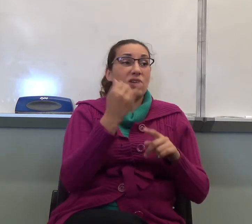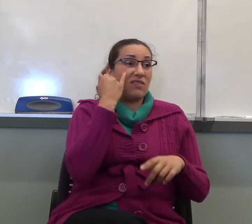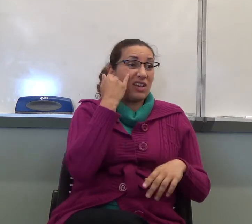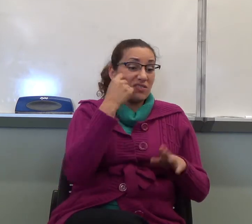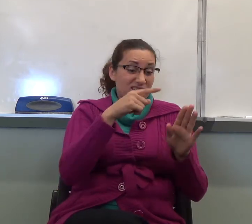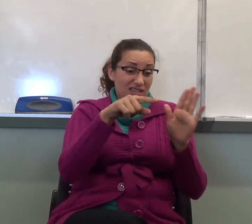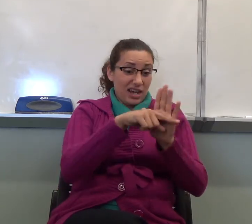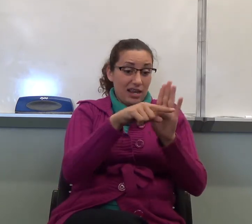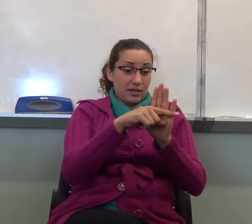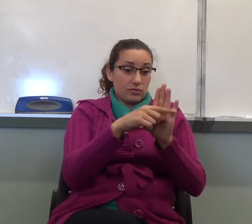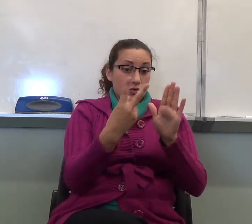Now,